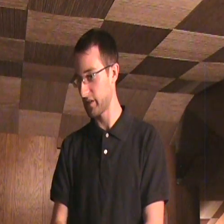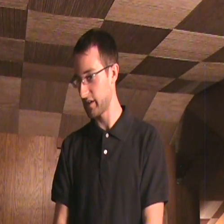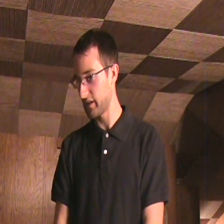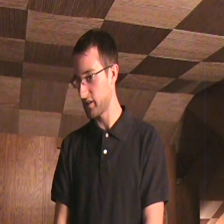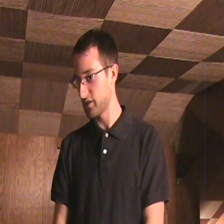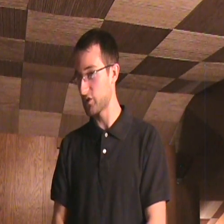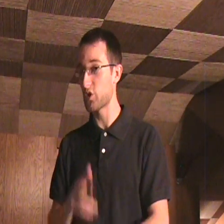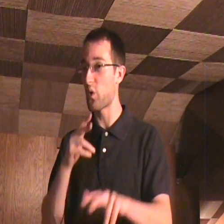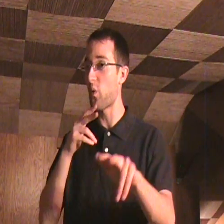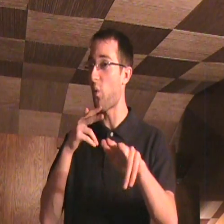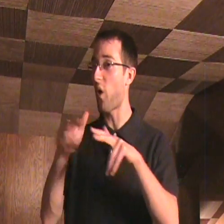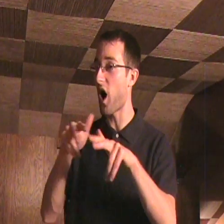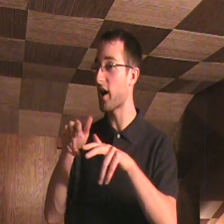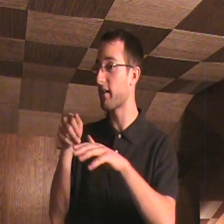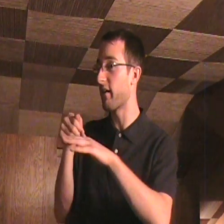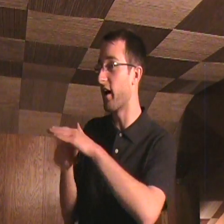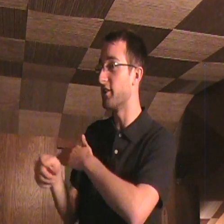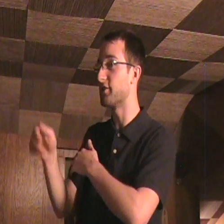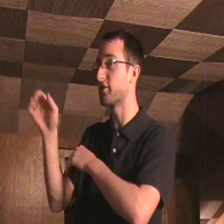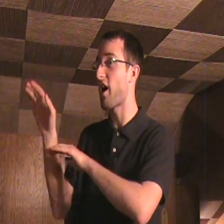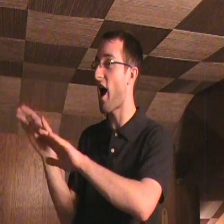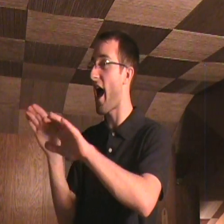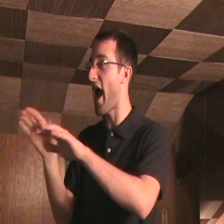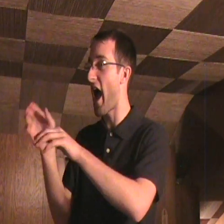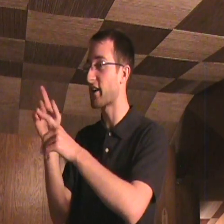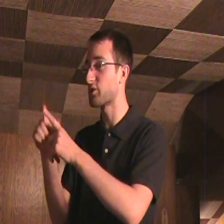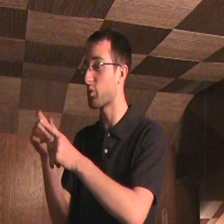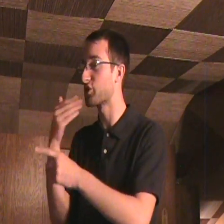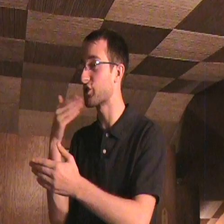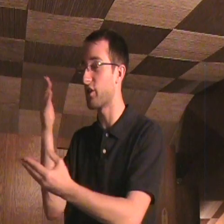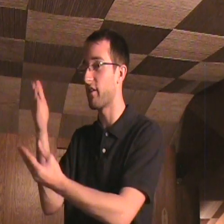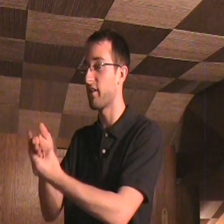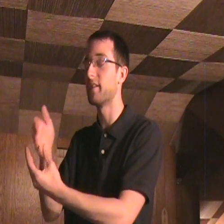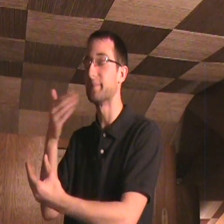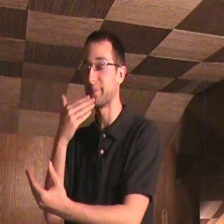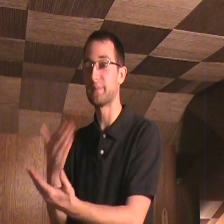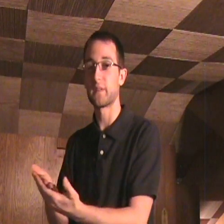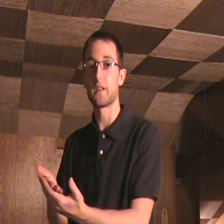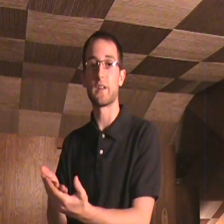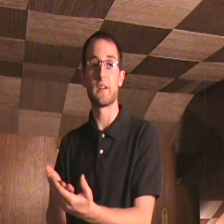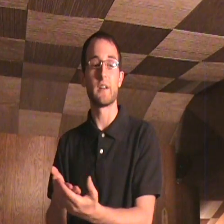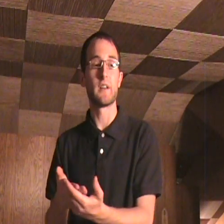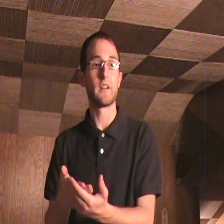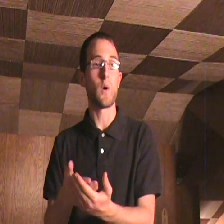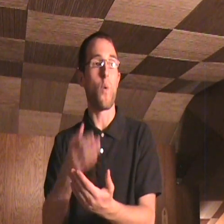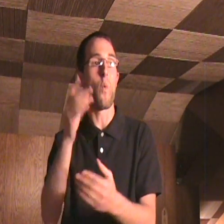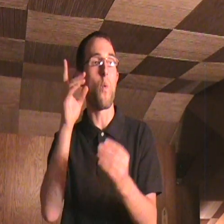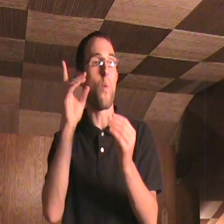under action word. And one last one. Let's have Franklin come on